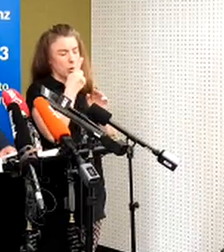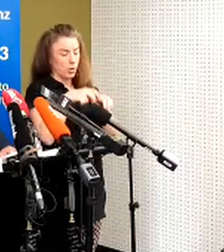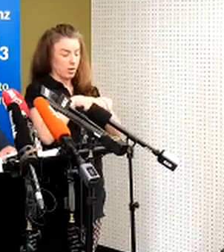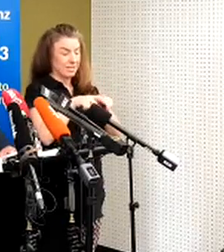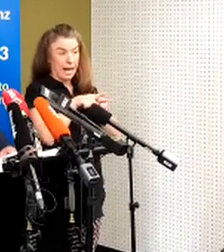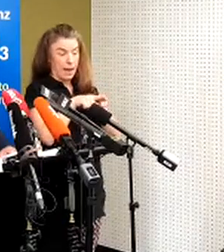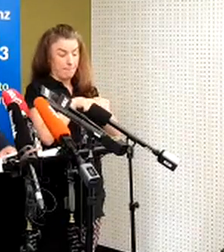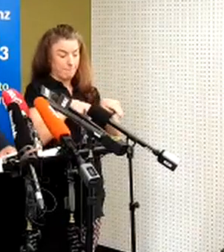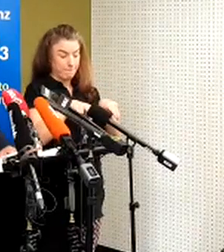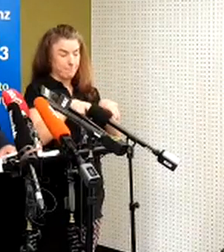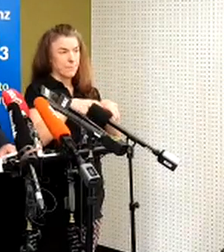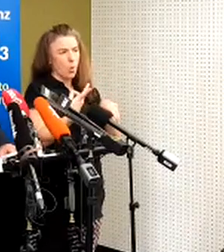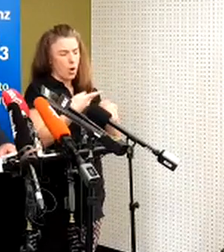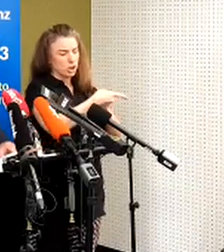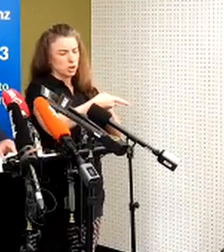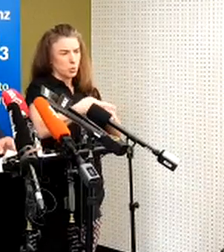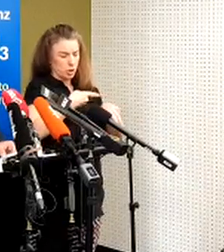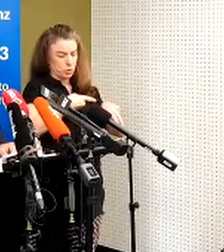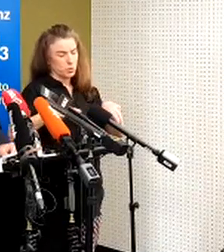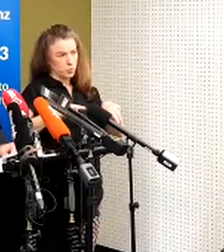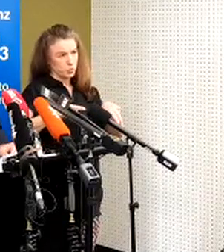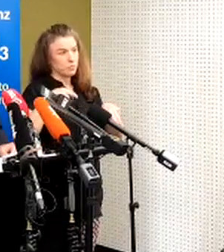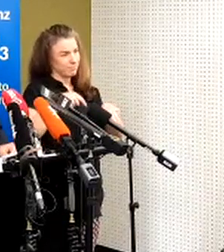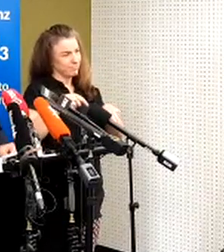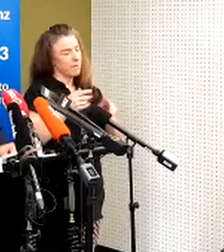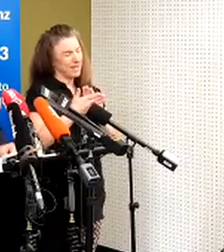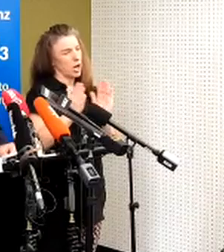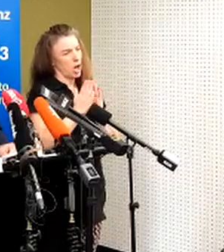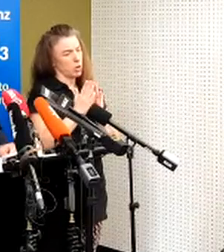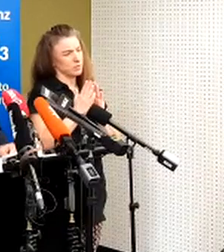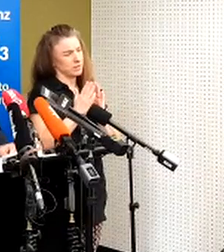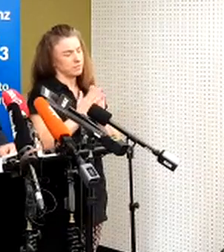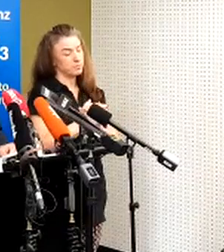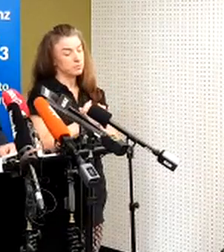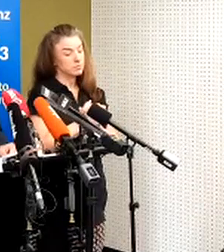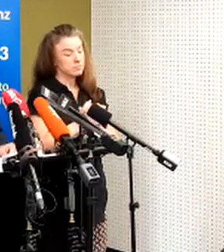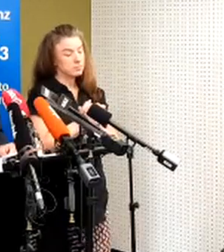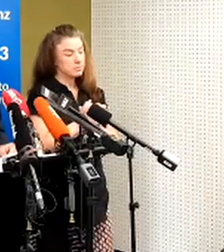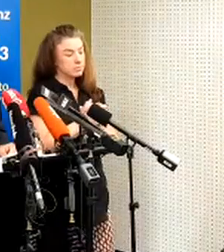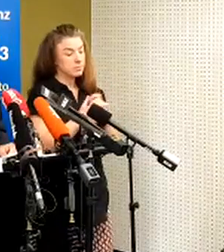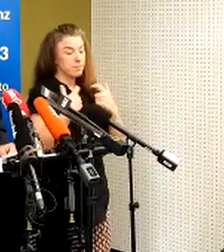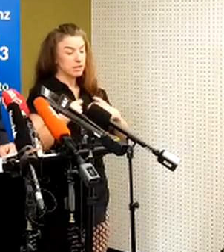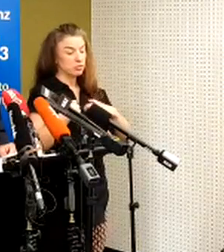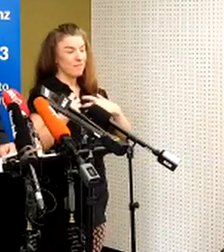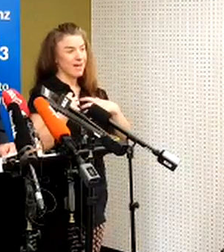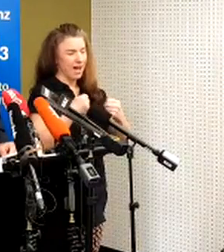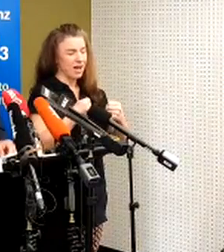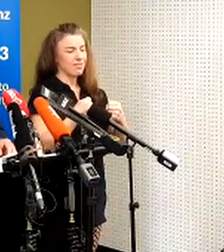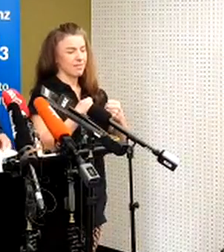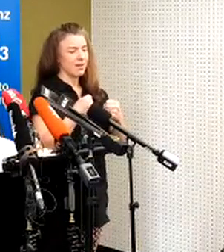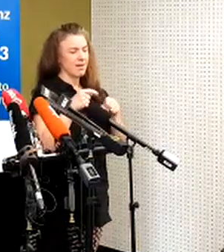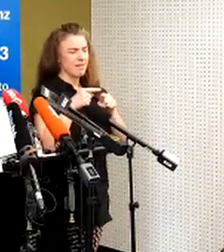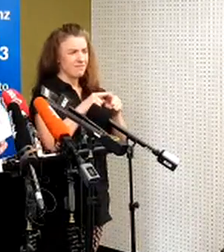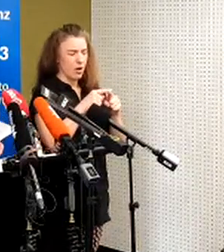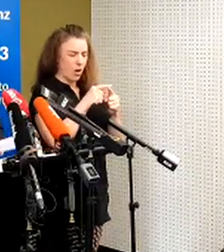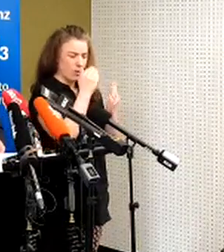row of seats, 2 rows in front and 2 behind. Simultaneously, the Ministry of Health is following a very detailed